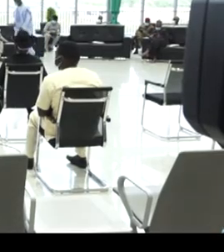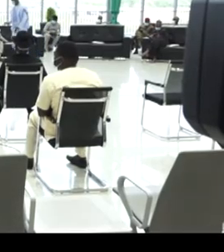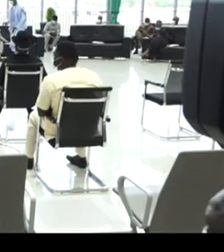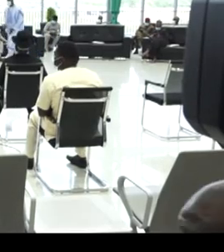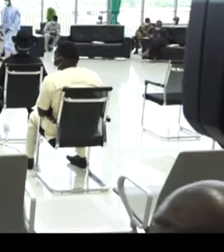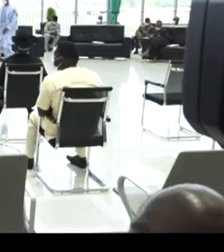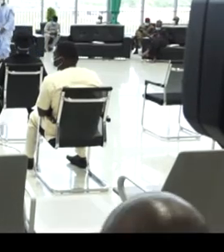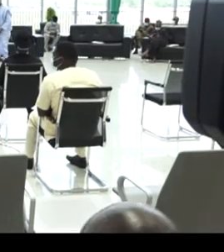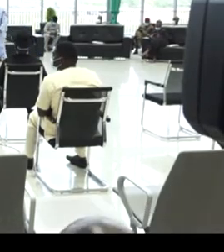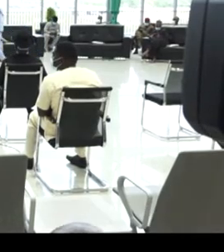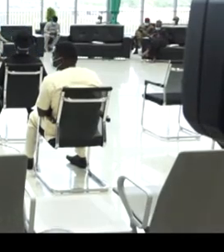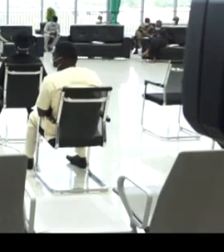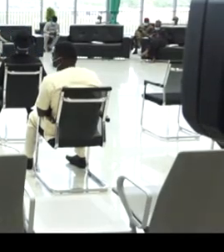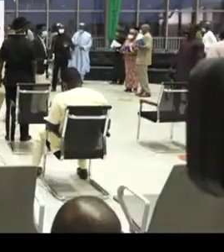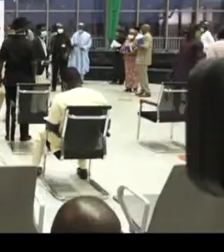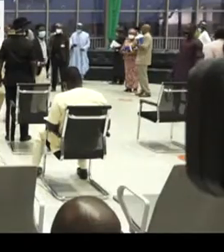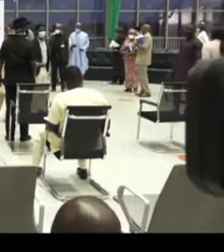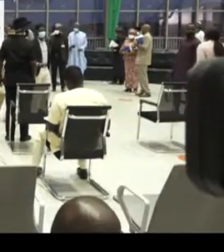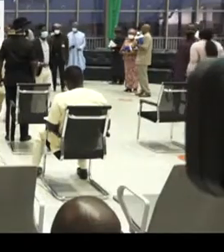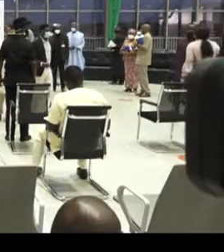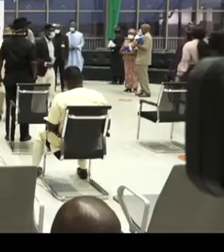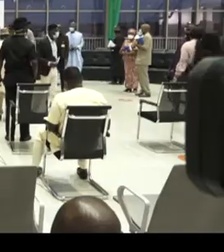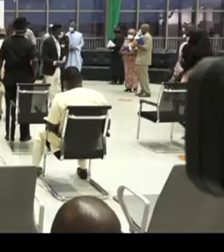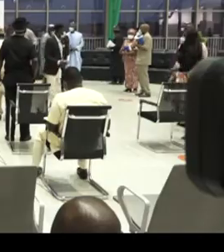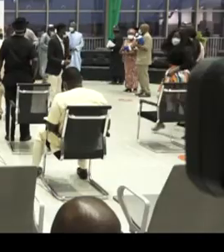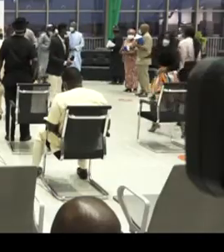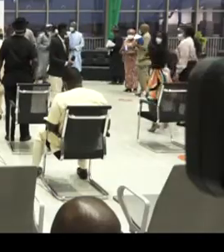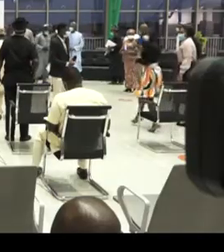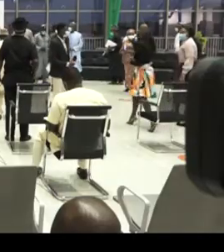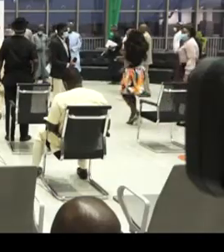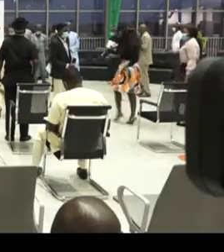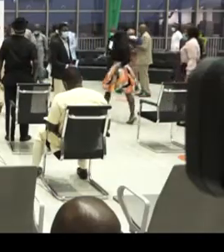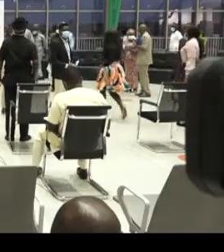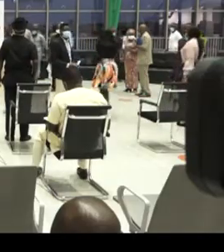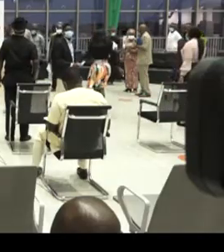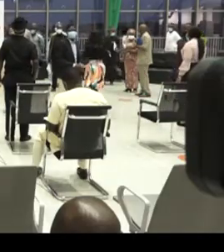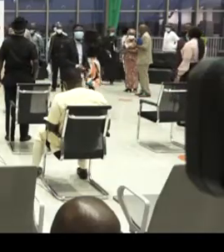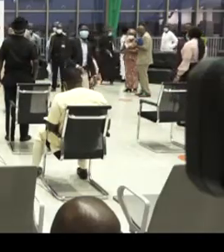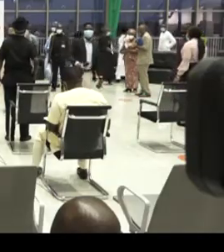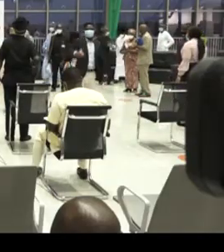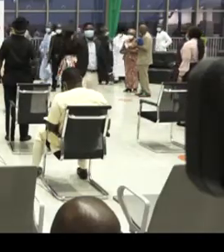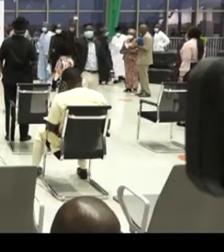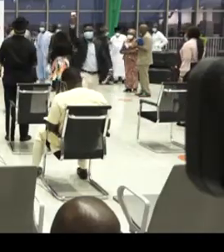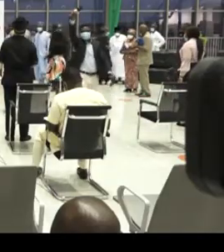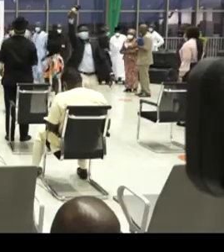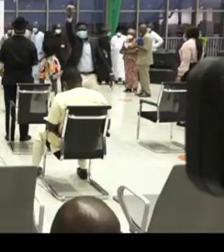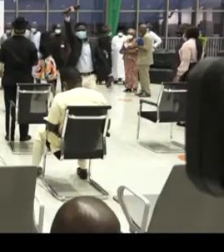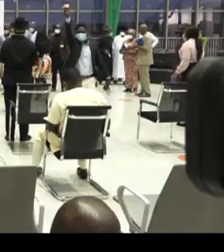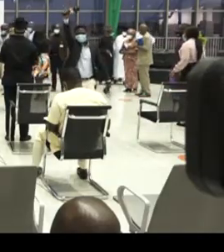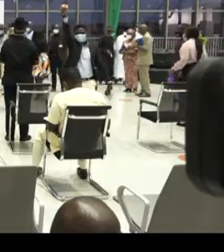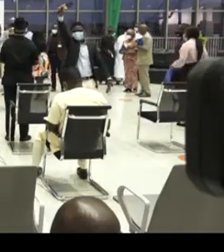which will elapse this September, has been extended to December 2020 by President